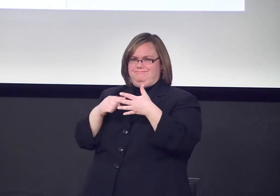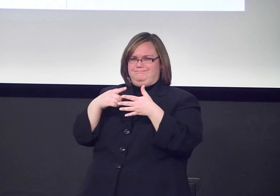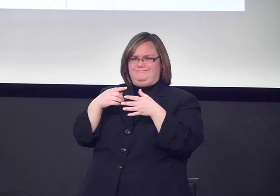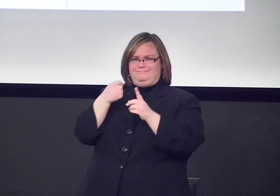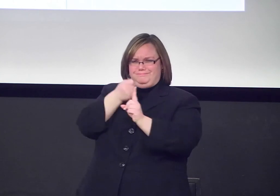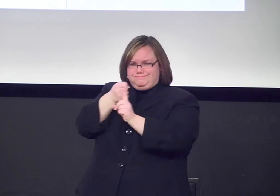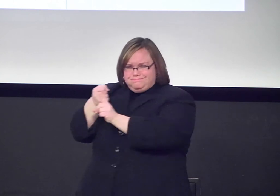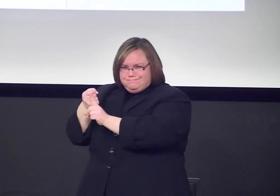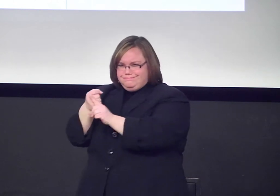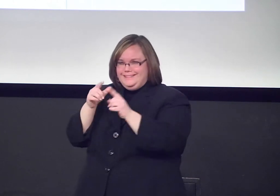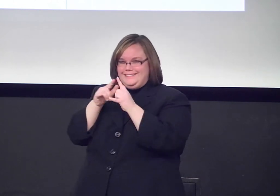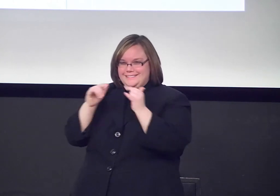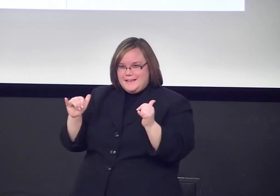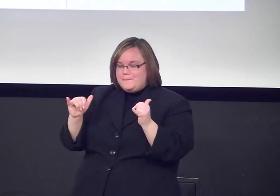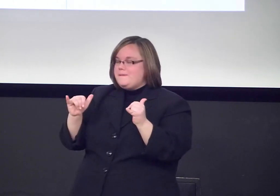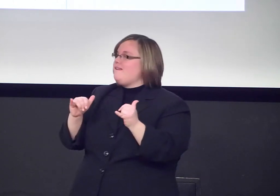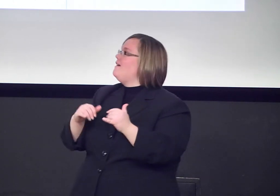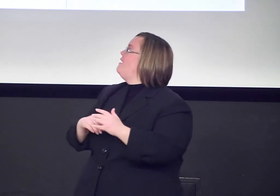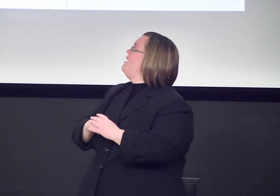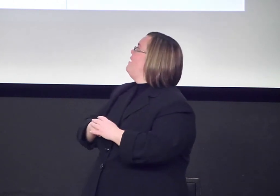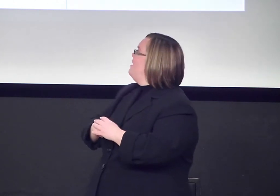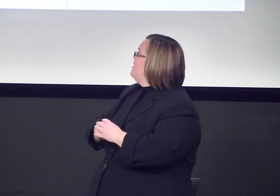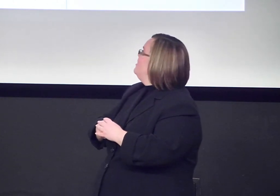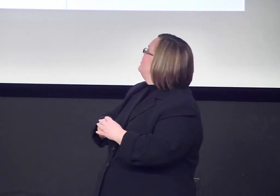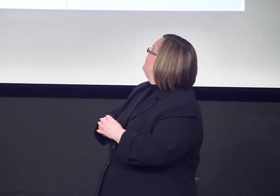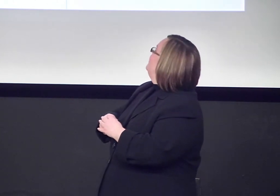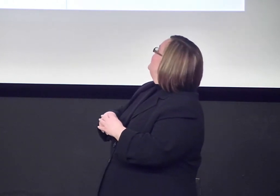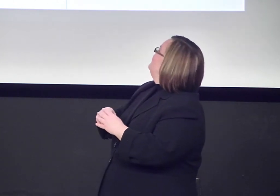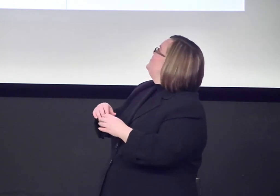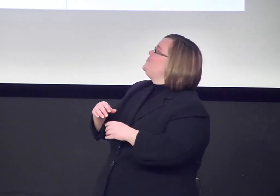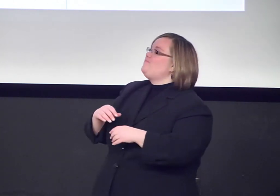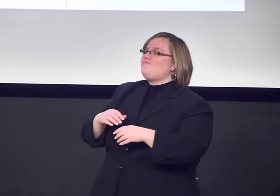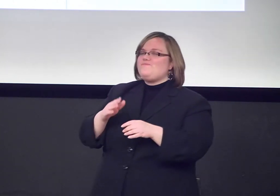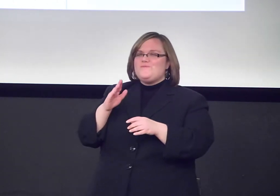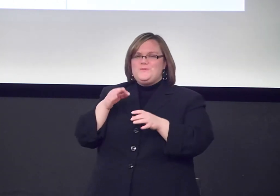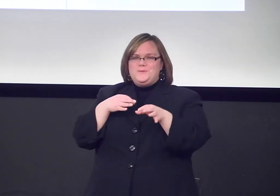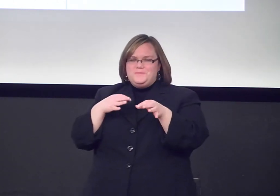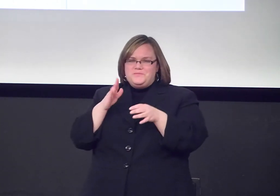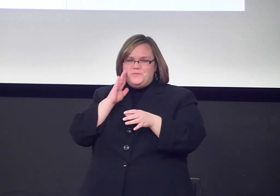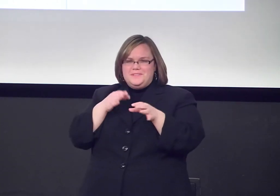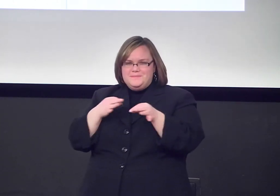I identified five footing shifts that happened in the same call.